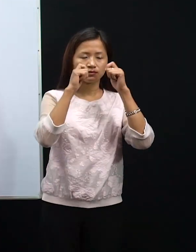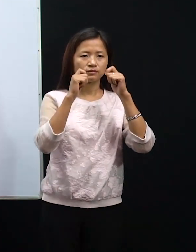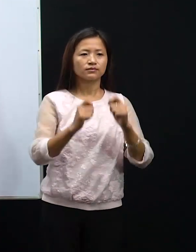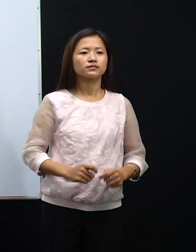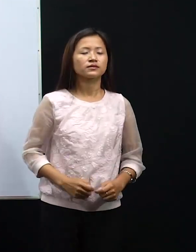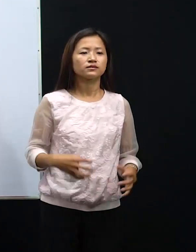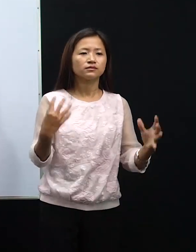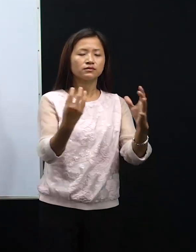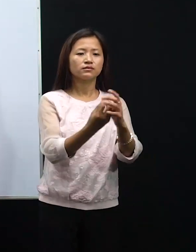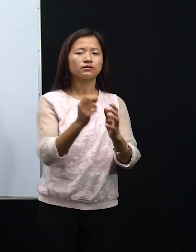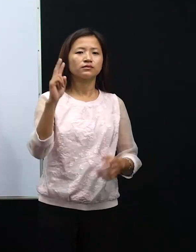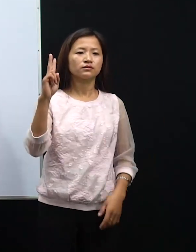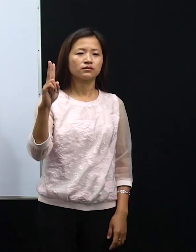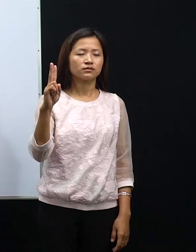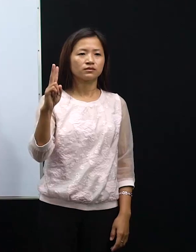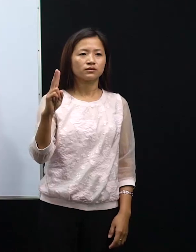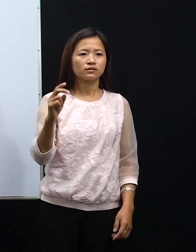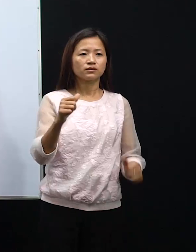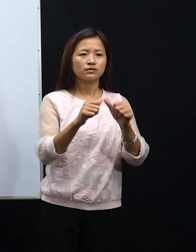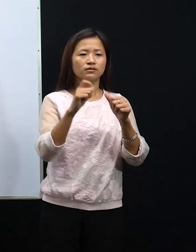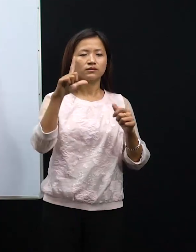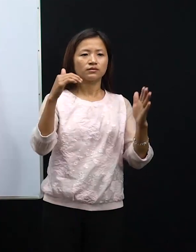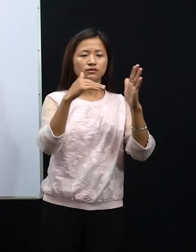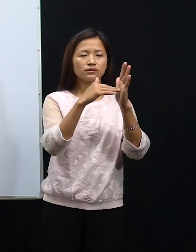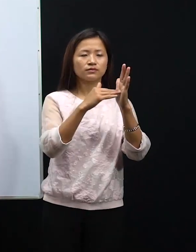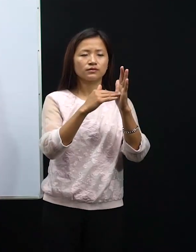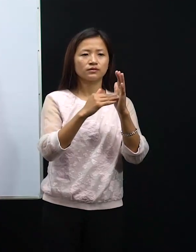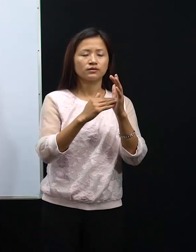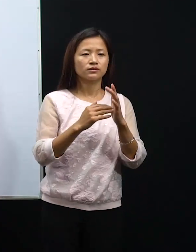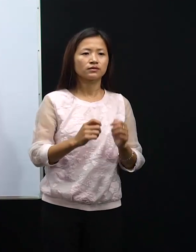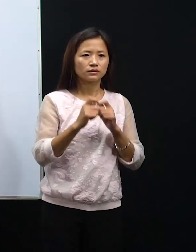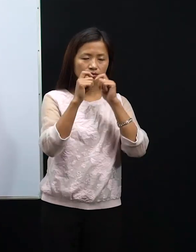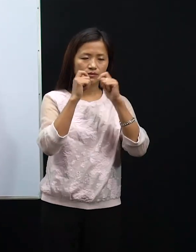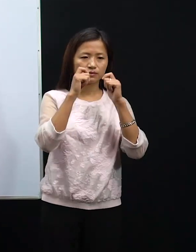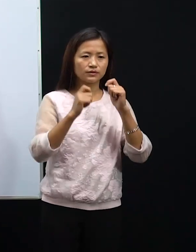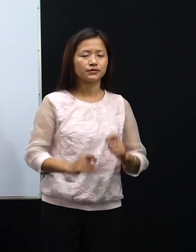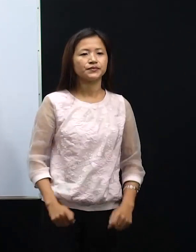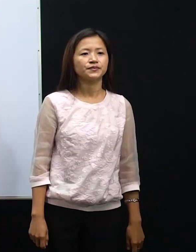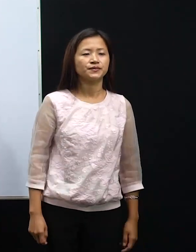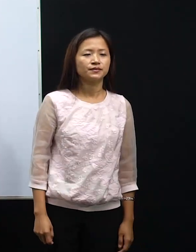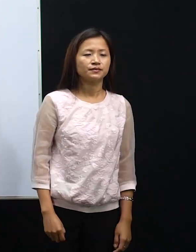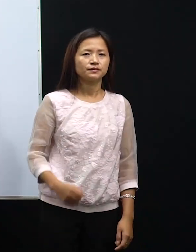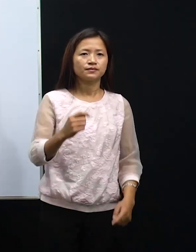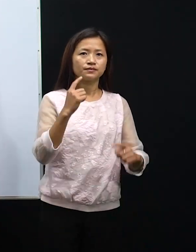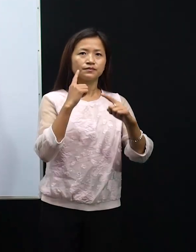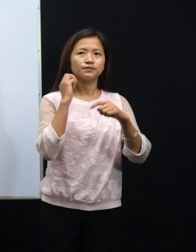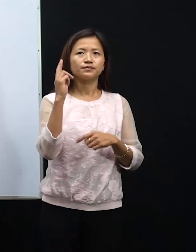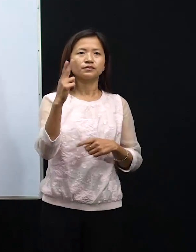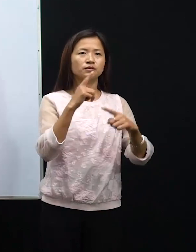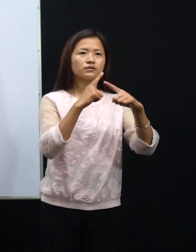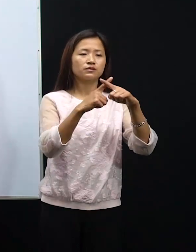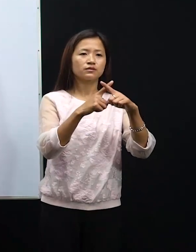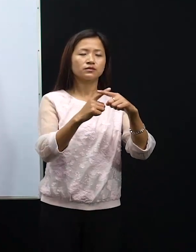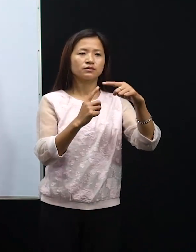means adding two algebraic expressions. Meaning, for example, if I take 2x plus